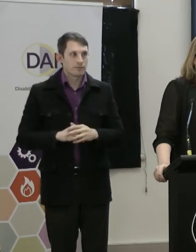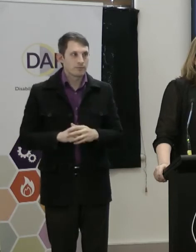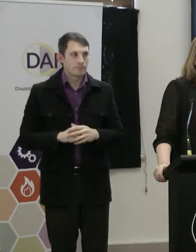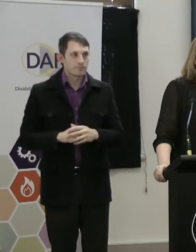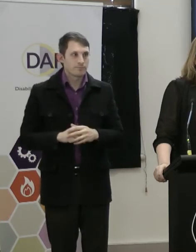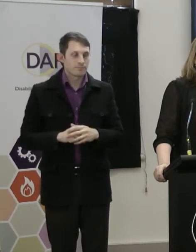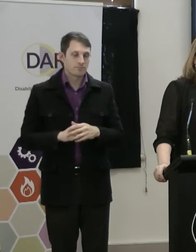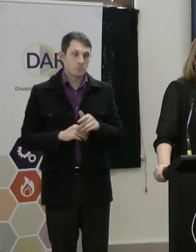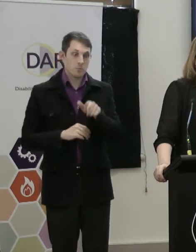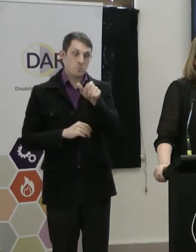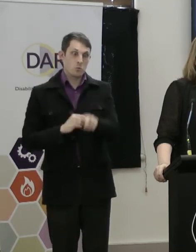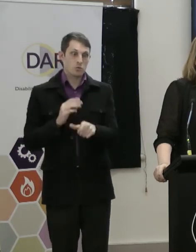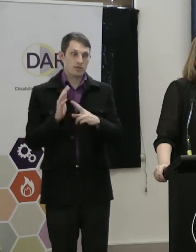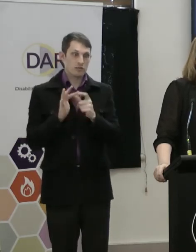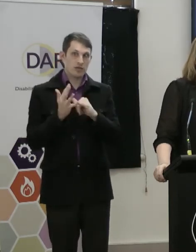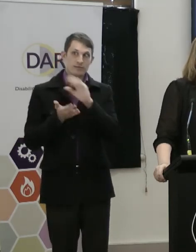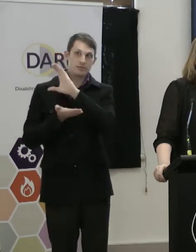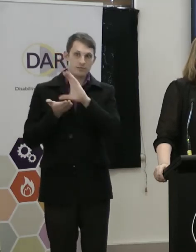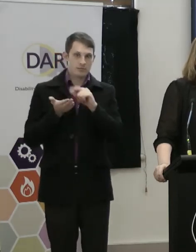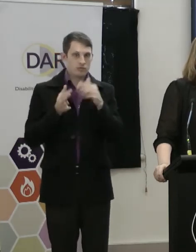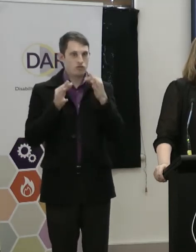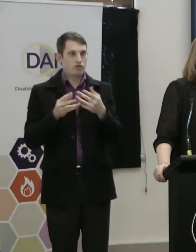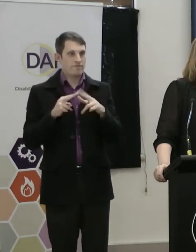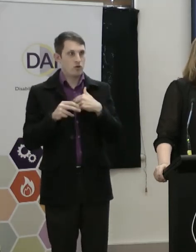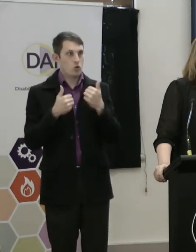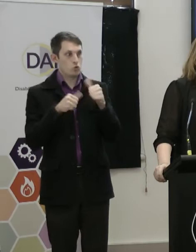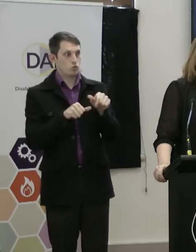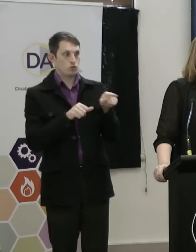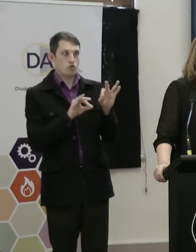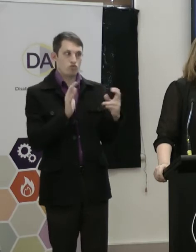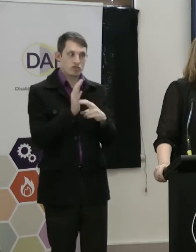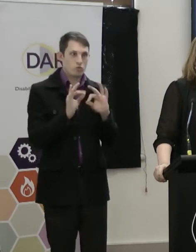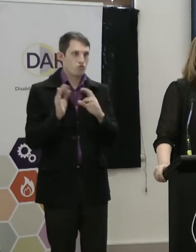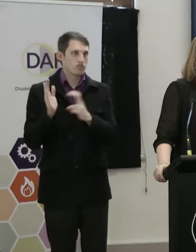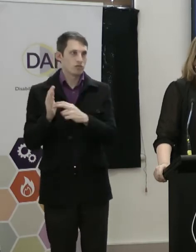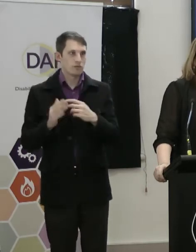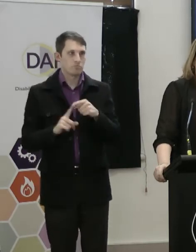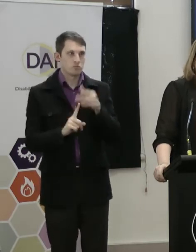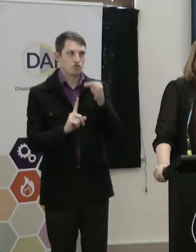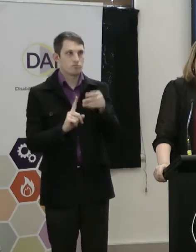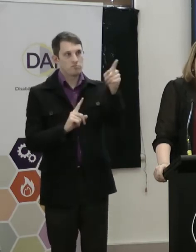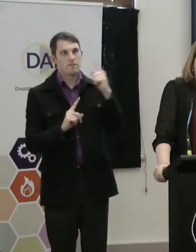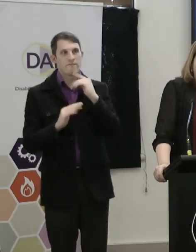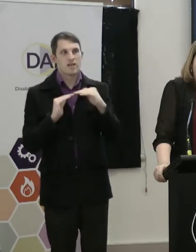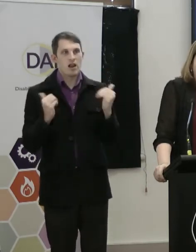an unregistered provider who's not part of that national worker screening check. Fair enough. Yeah. Yep. Okay.